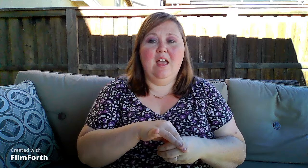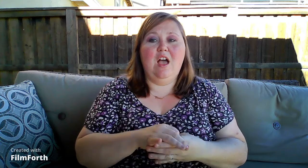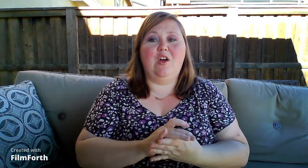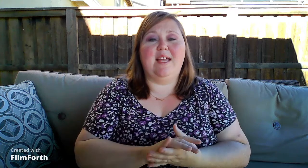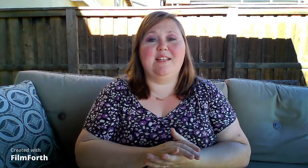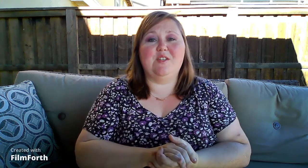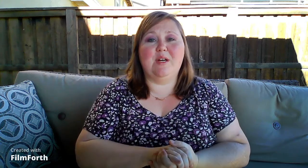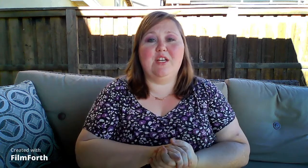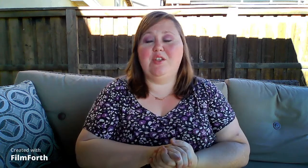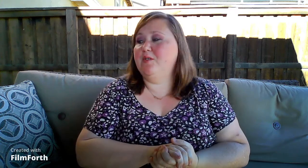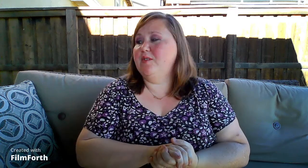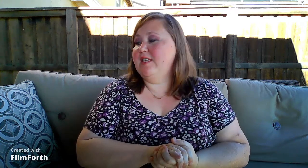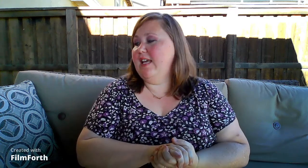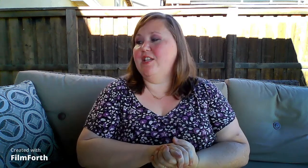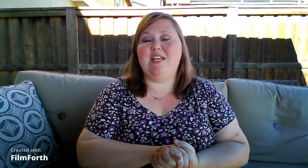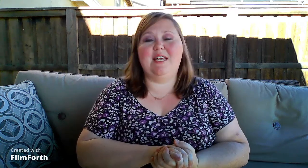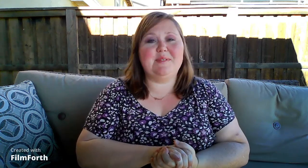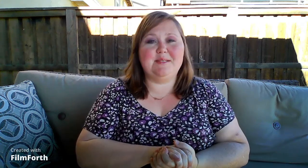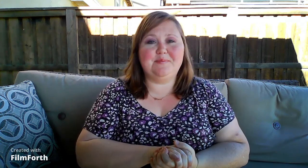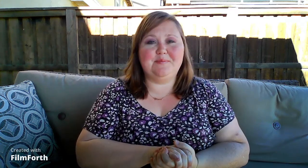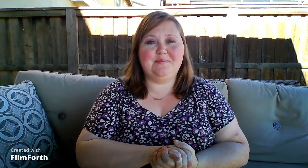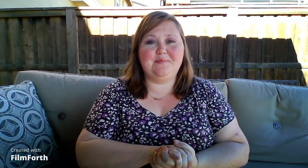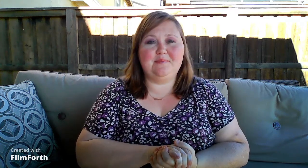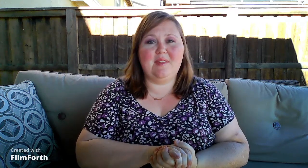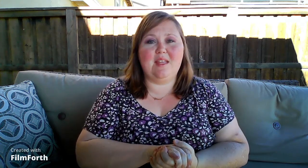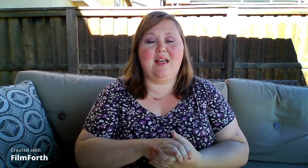All right, so we're going to use hand shapes.